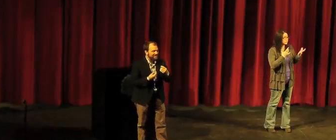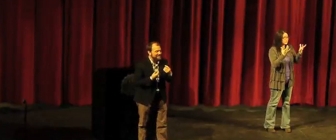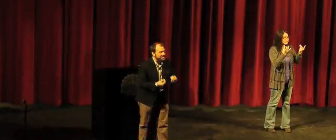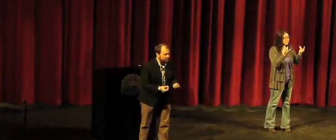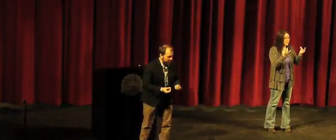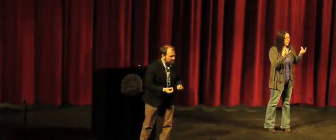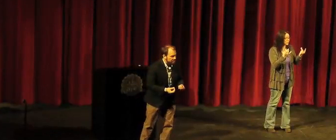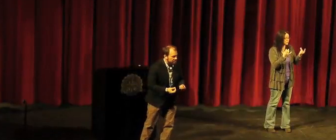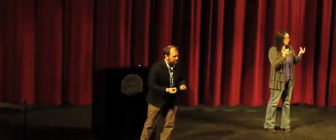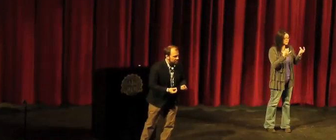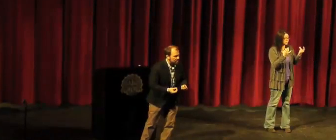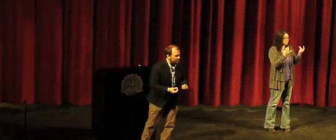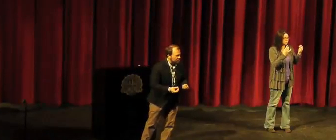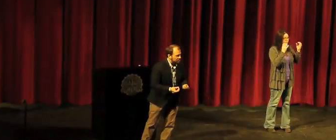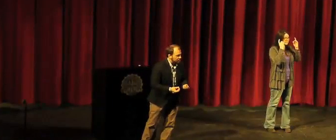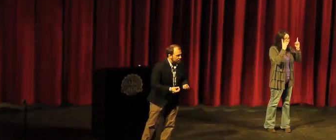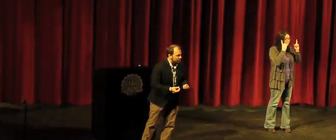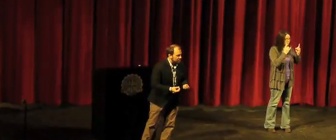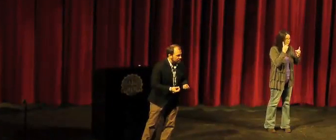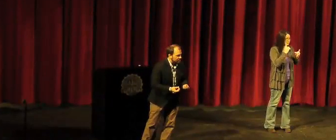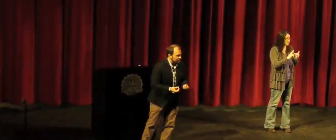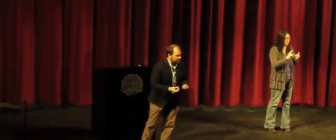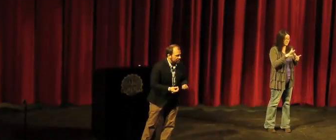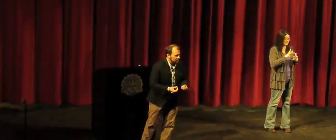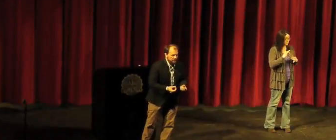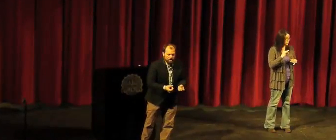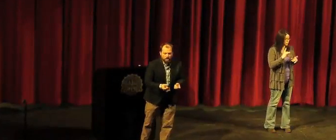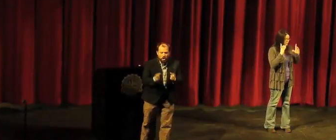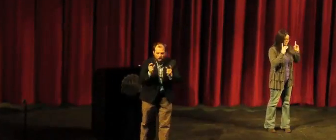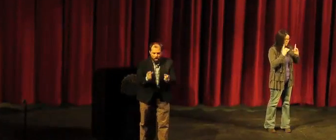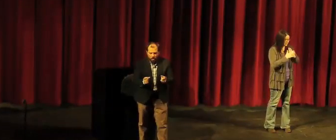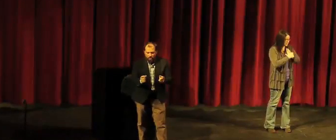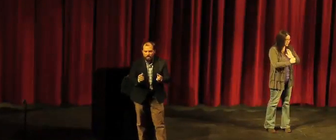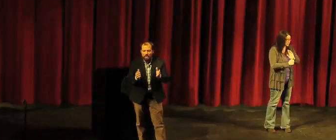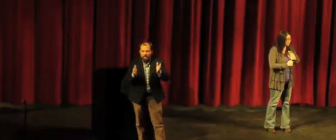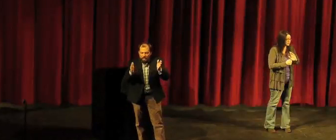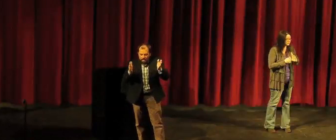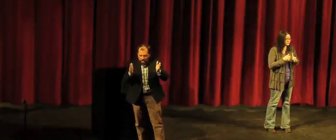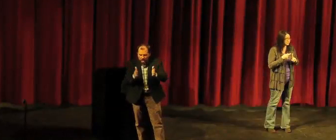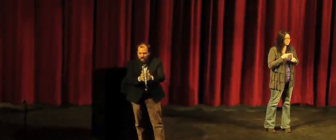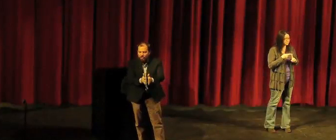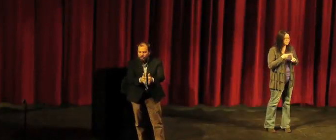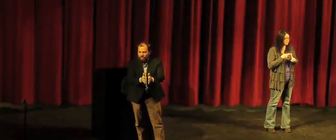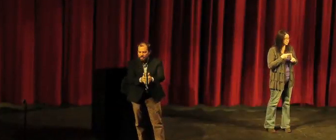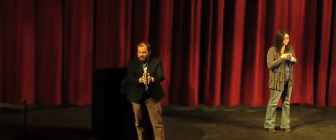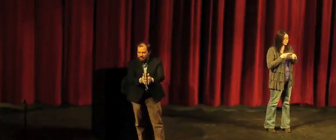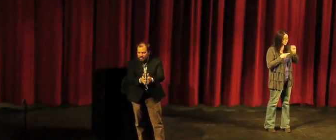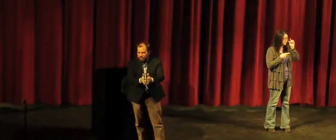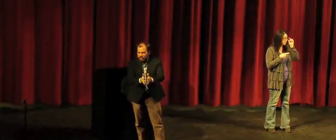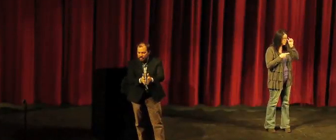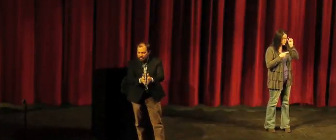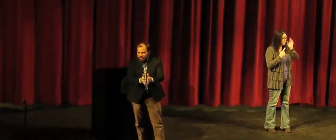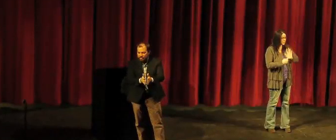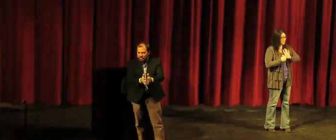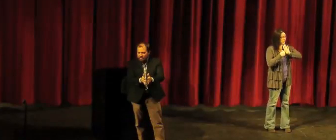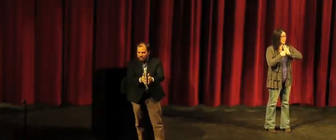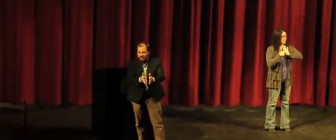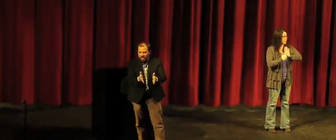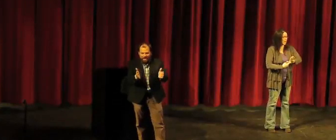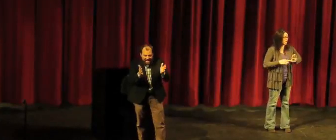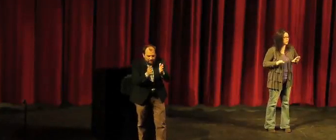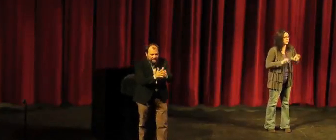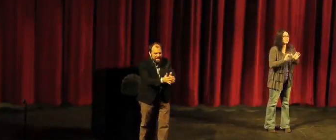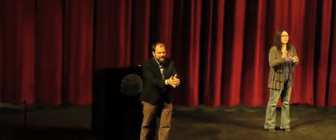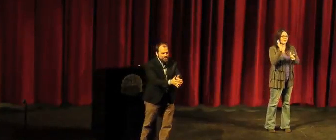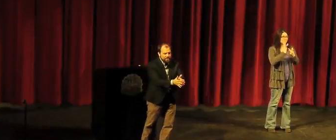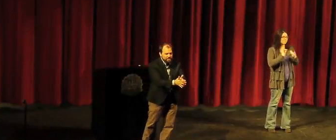visceral disciplines of the spiritual disciplines are conduits of the Spirit. They